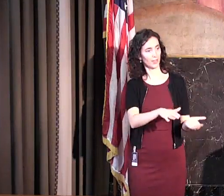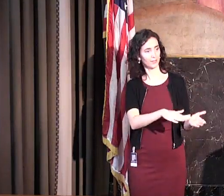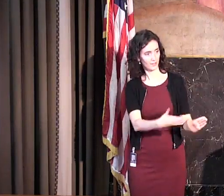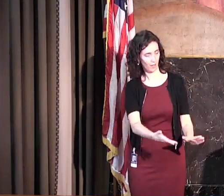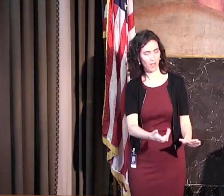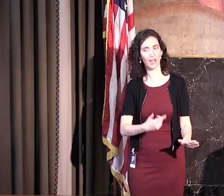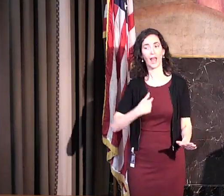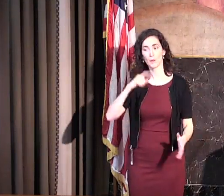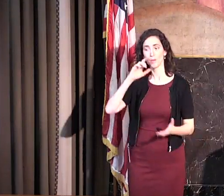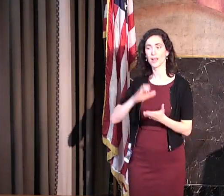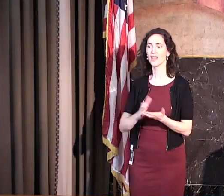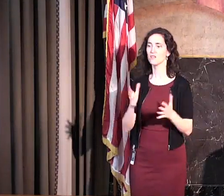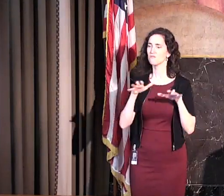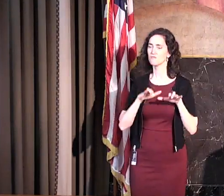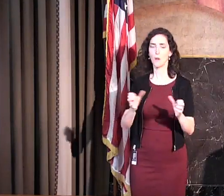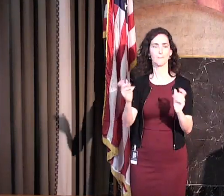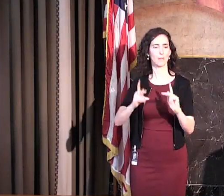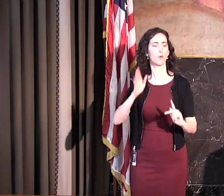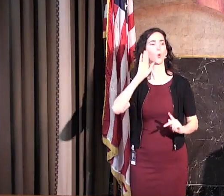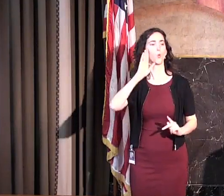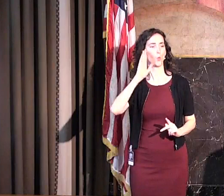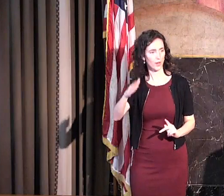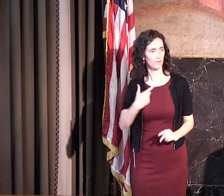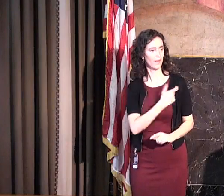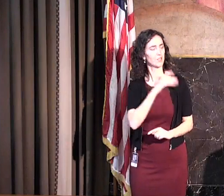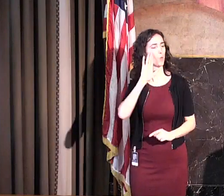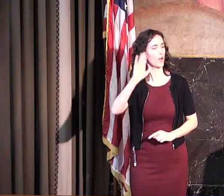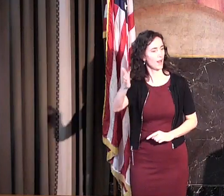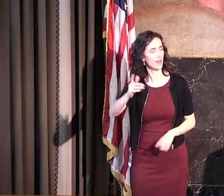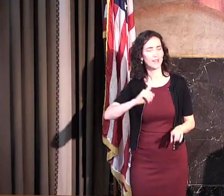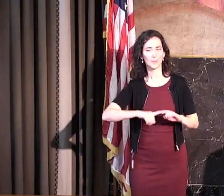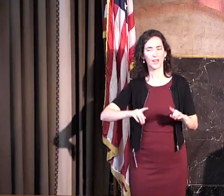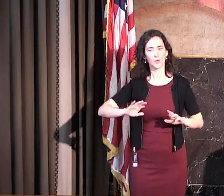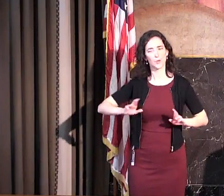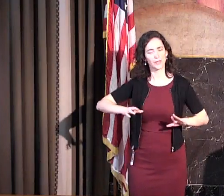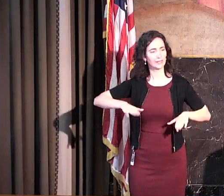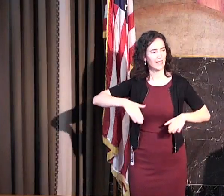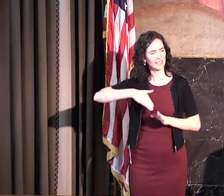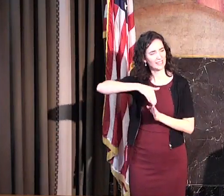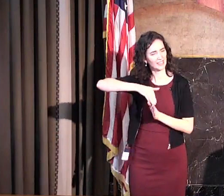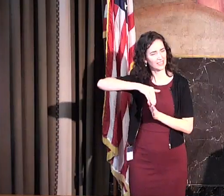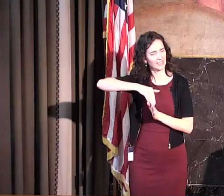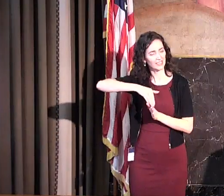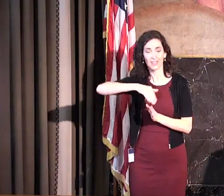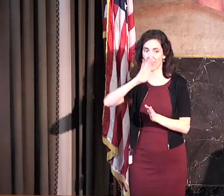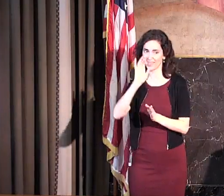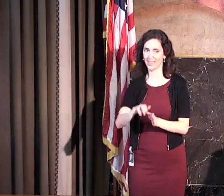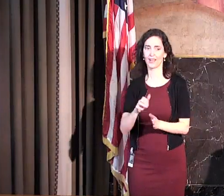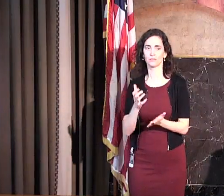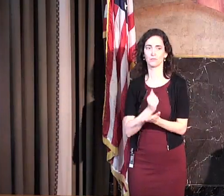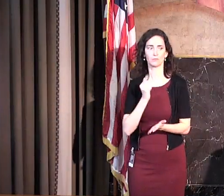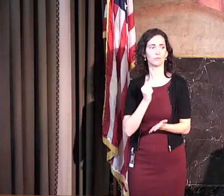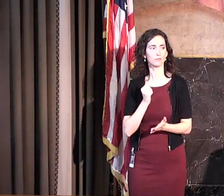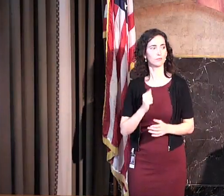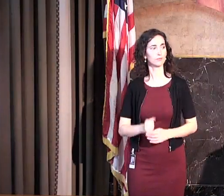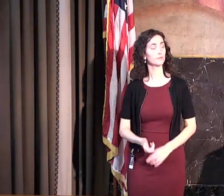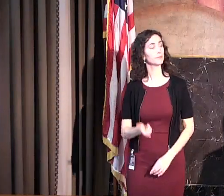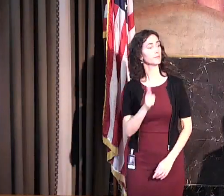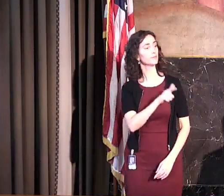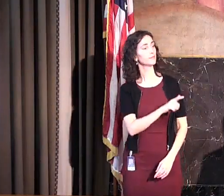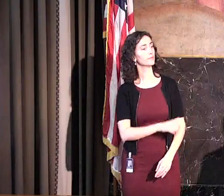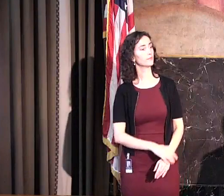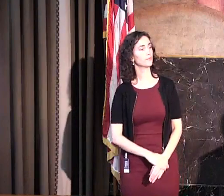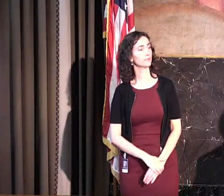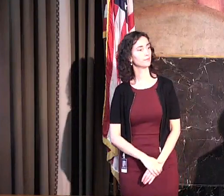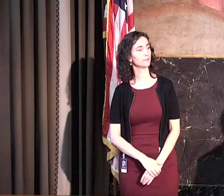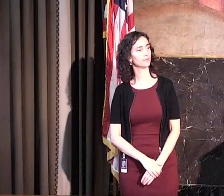people that will get vaccinated. They just haven't gotten there yet, and therein lies the opportunity for us. Thanks. Yeah, last